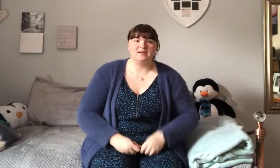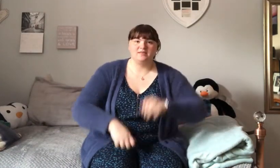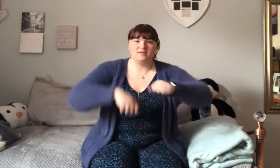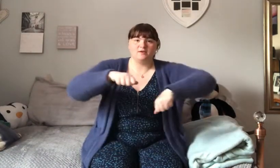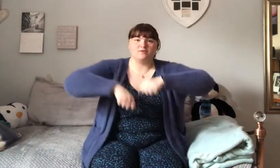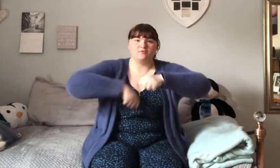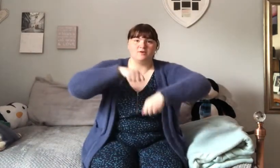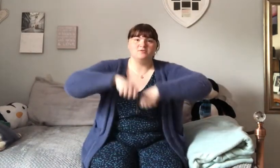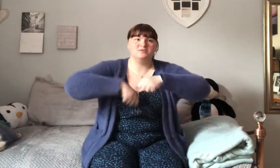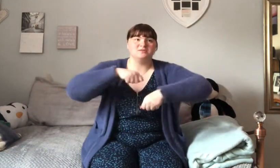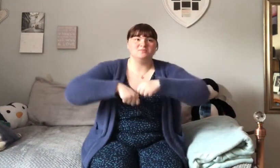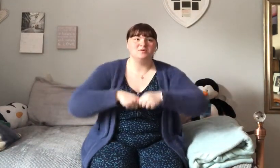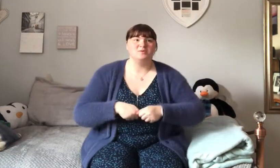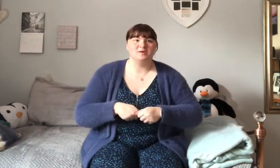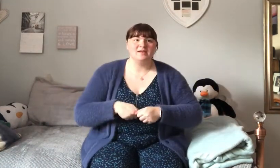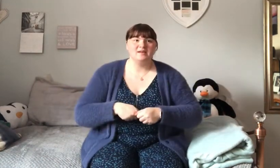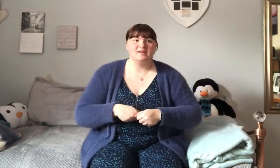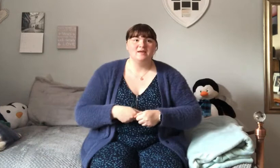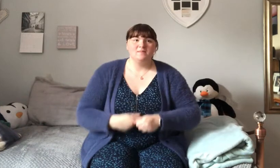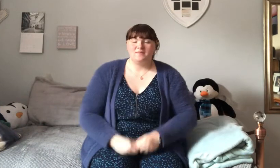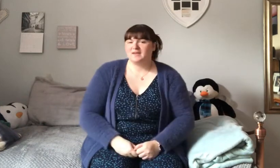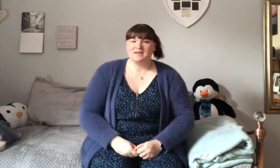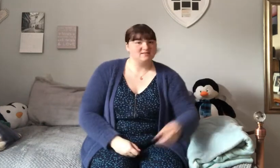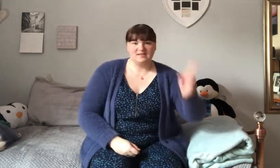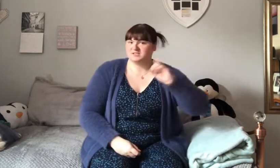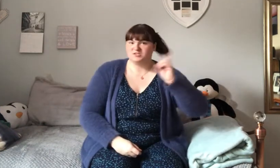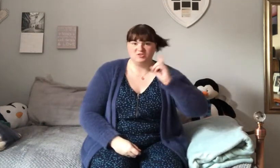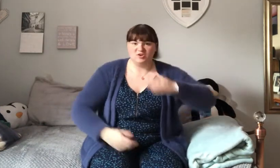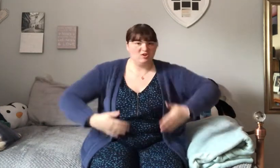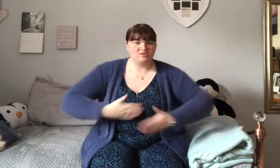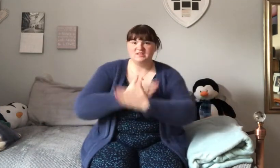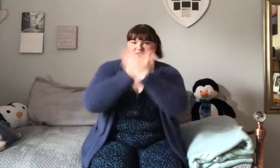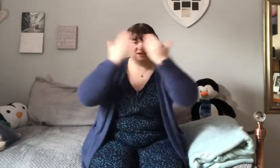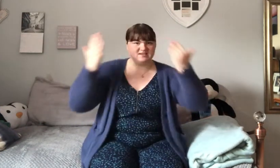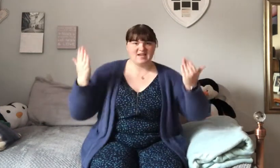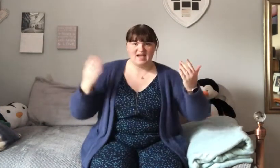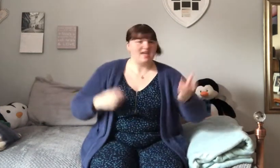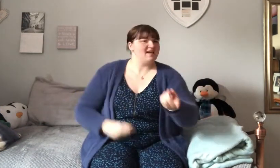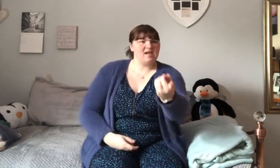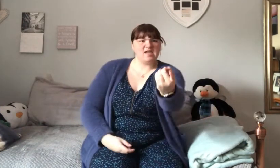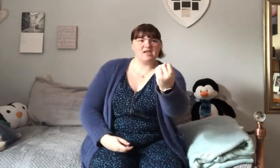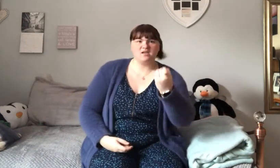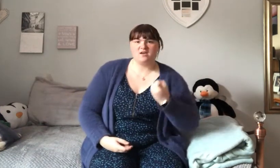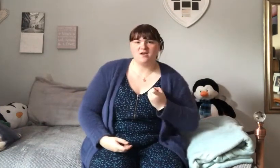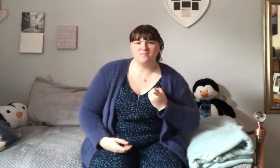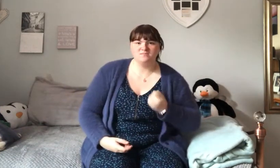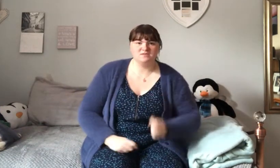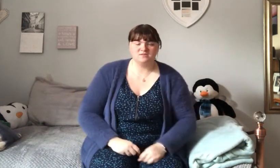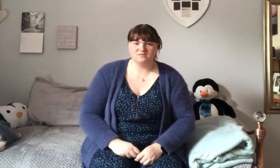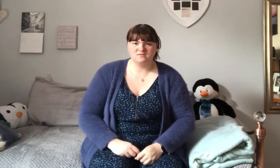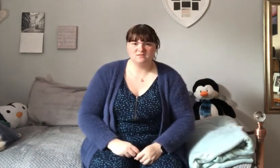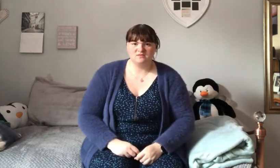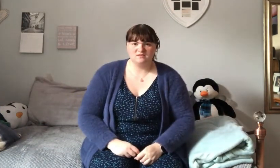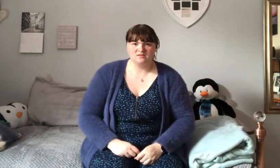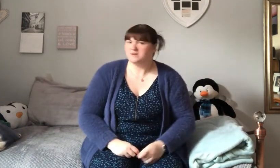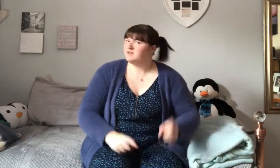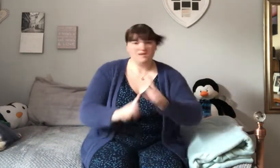the grocer boy, because it's not the day he comes.